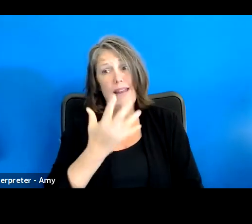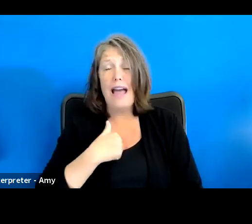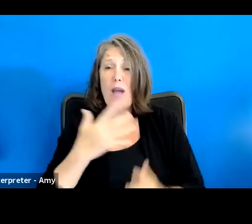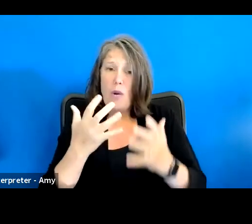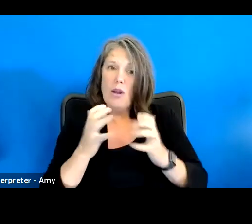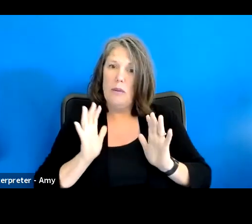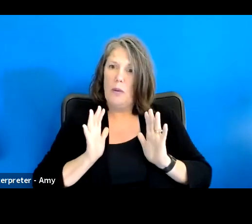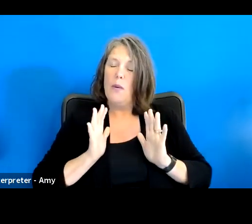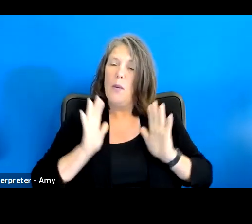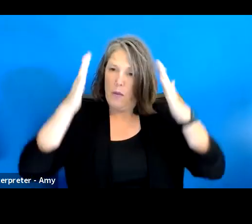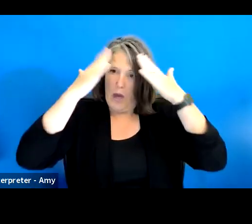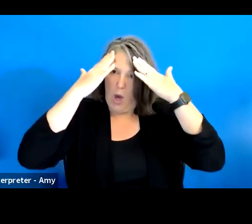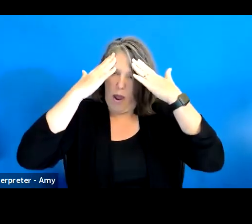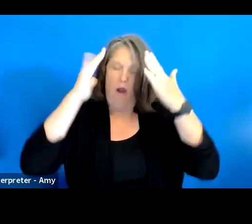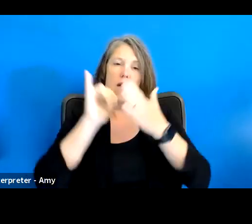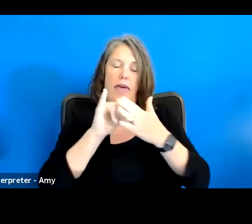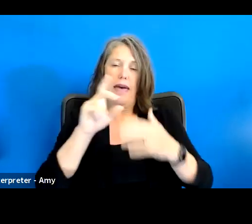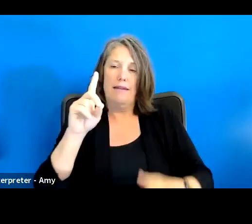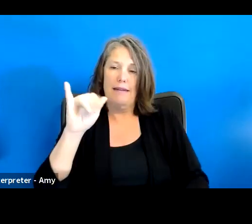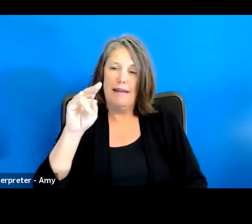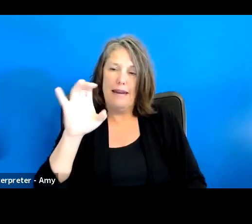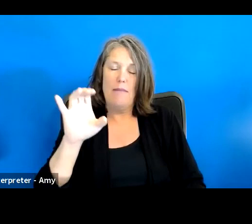be very aware of that dynamic and